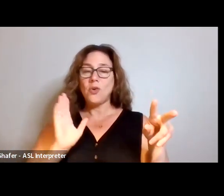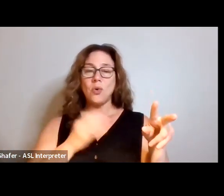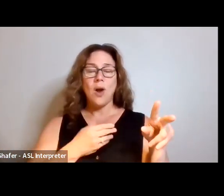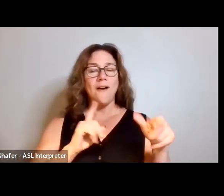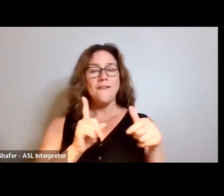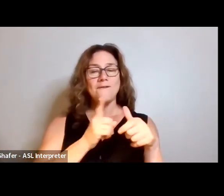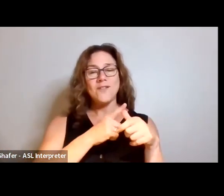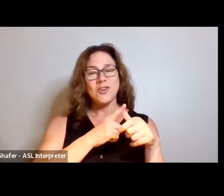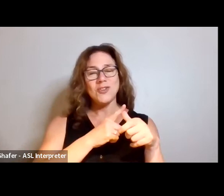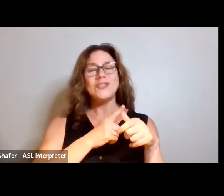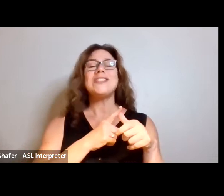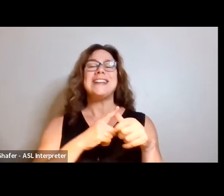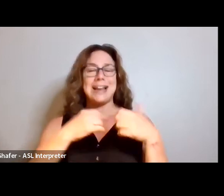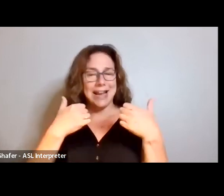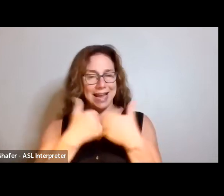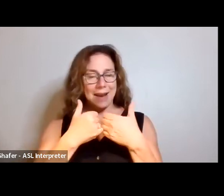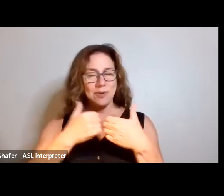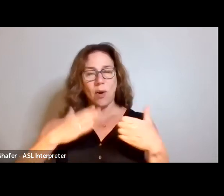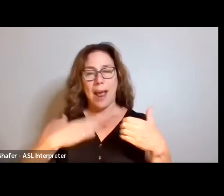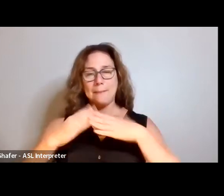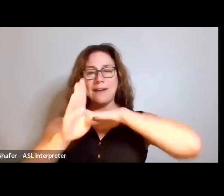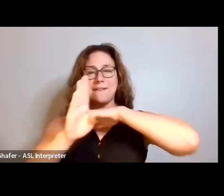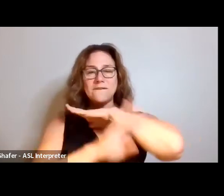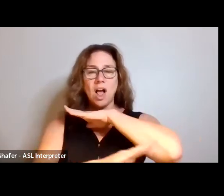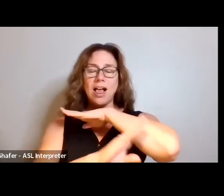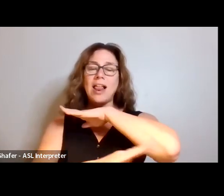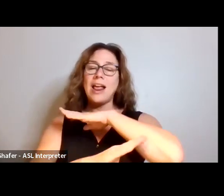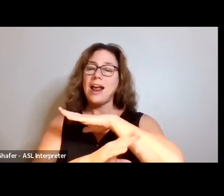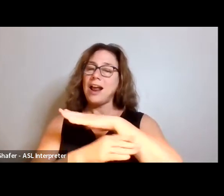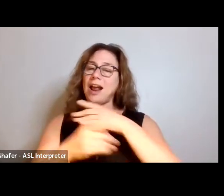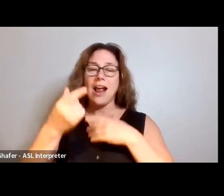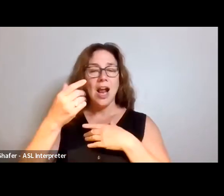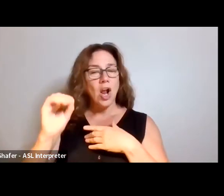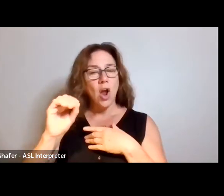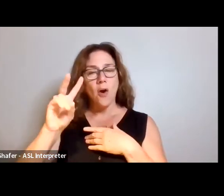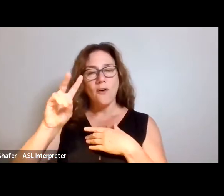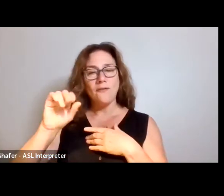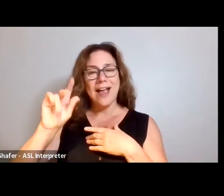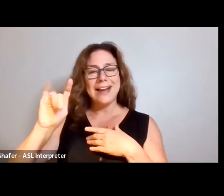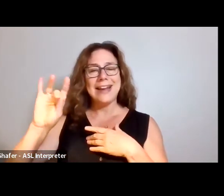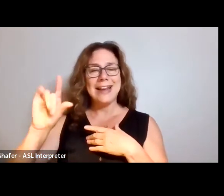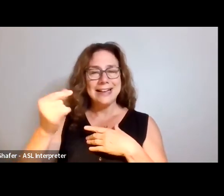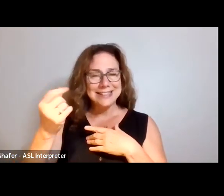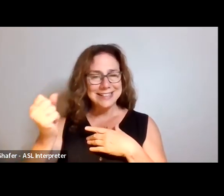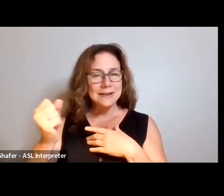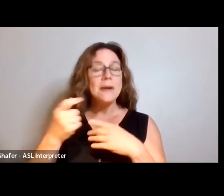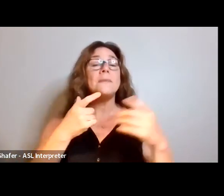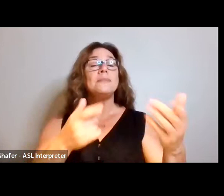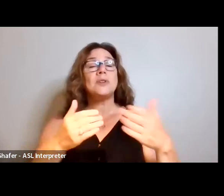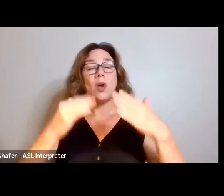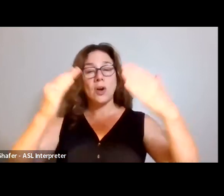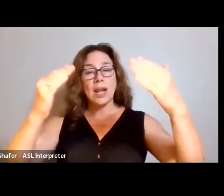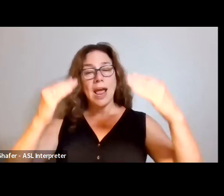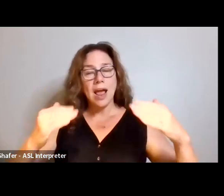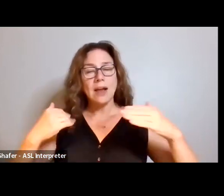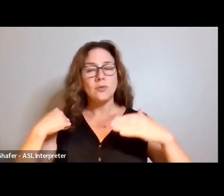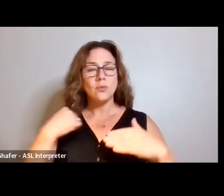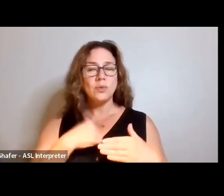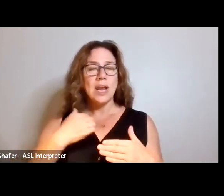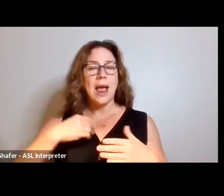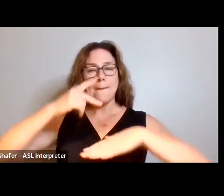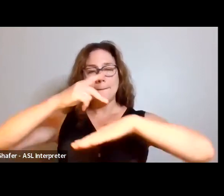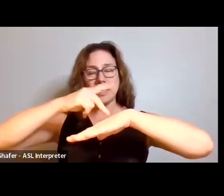fall and go Vikings. Thank you. Nicely done. Thank you. Next up, we've got